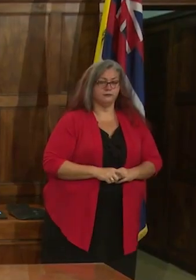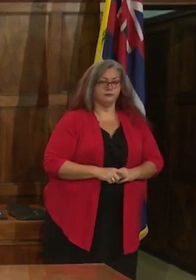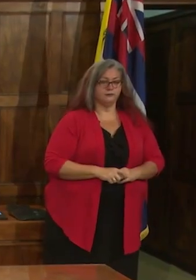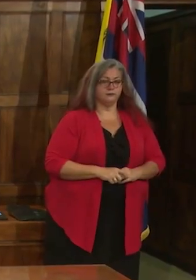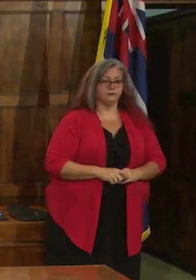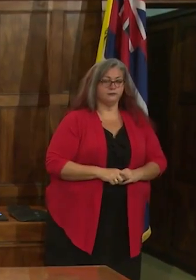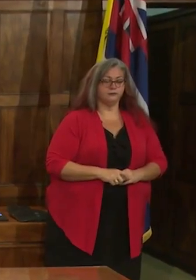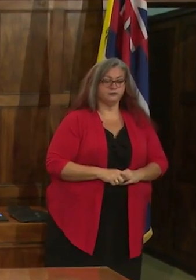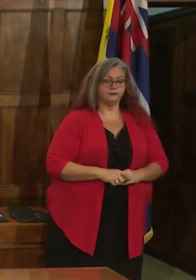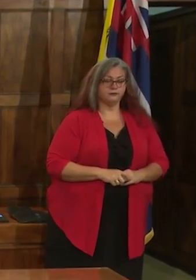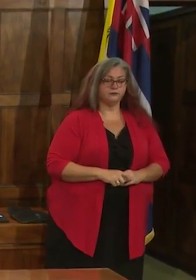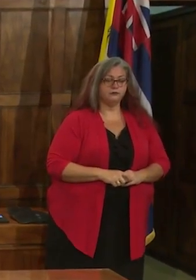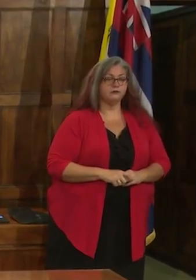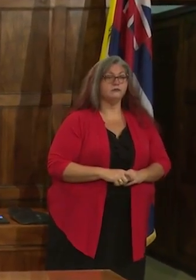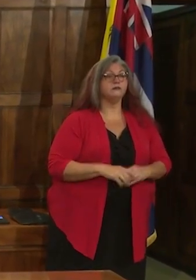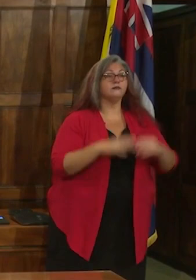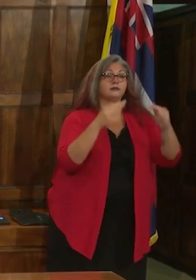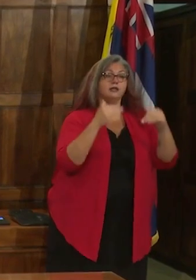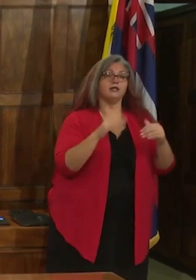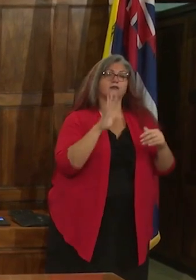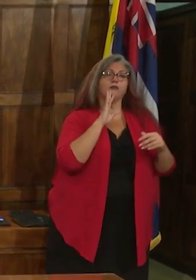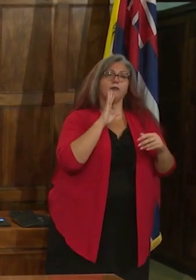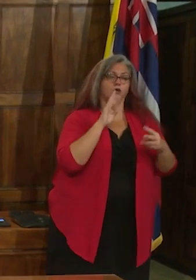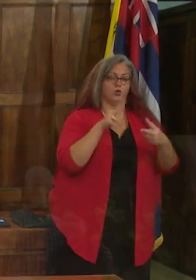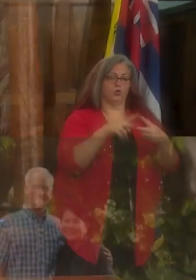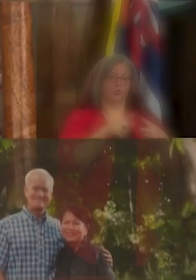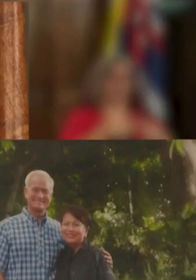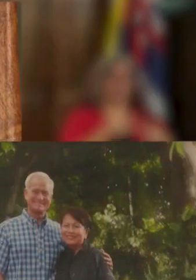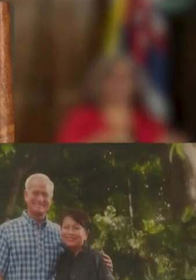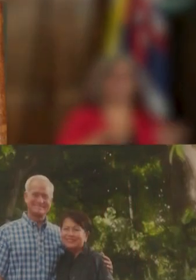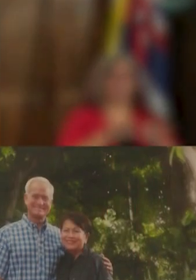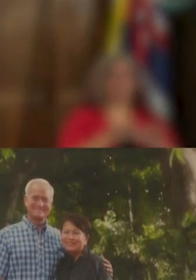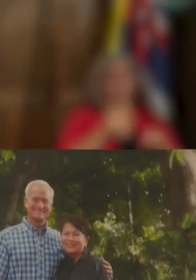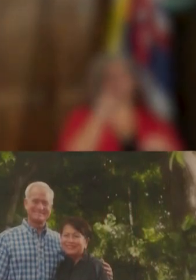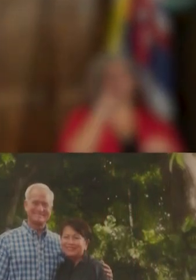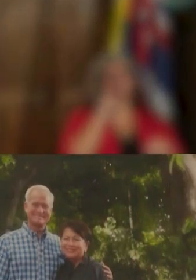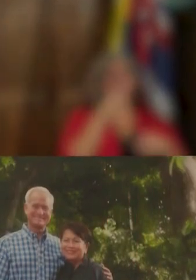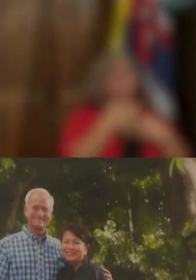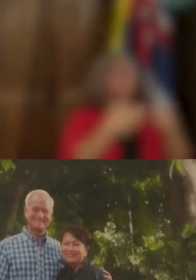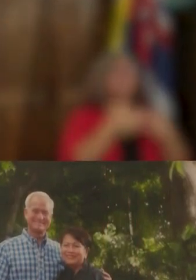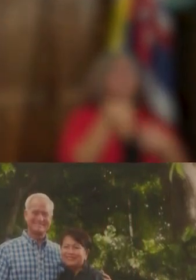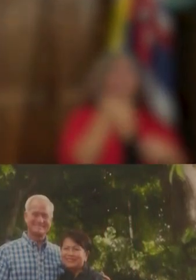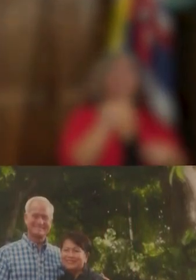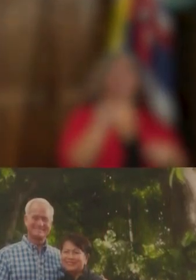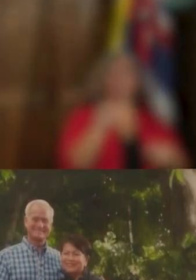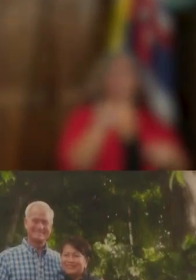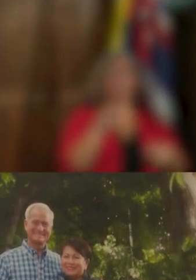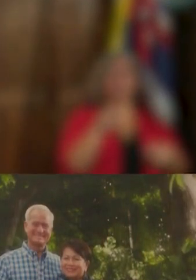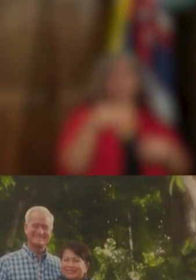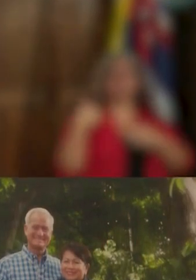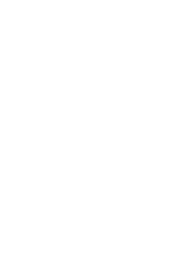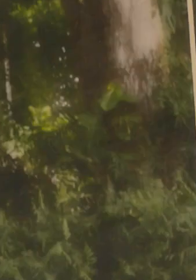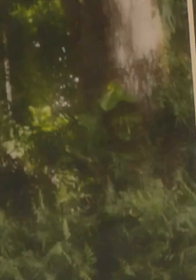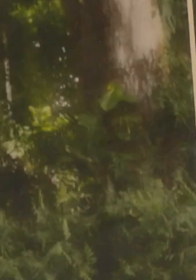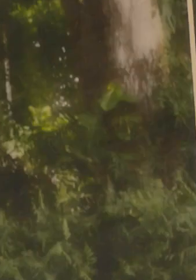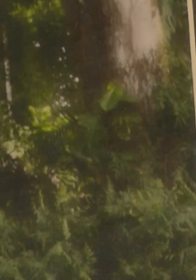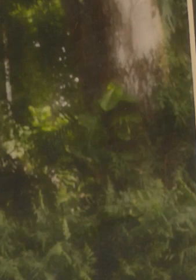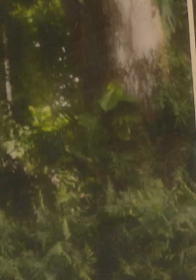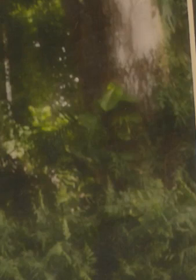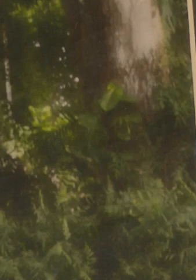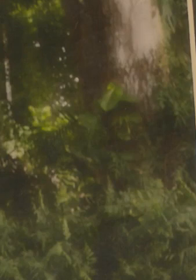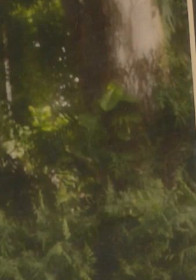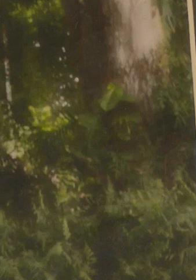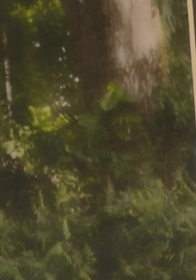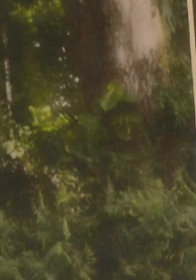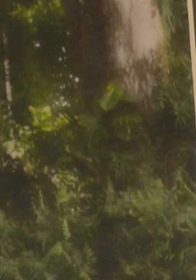His reasons included a lack of funding and momentum. In a statement released today, Caldwell said he recognized he's the underdog in this race. He was